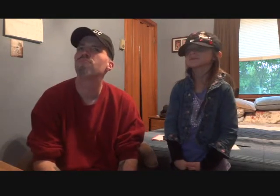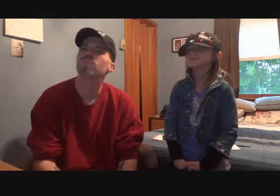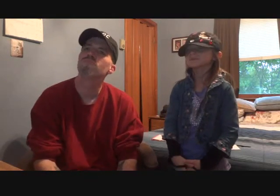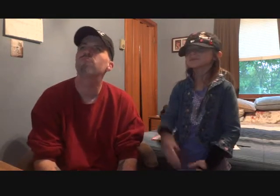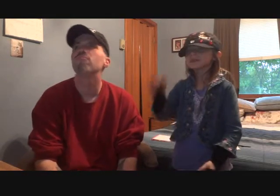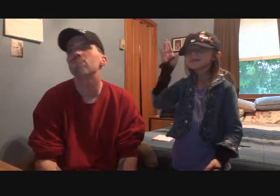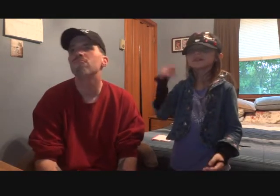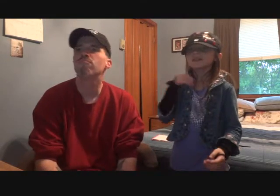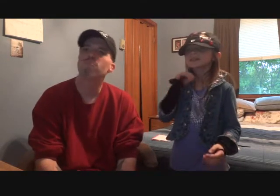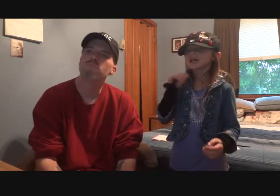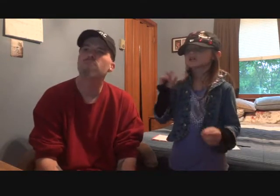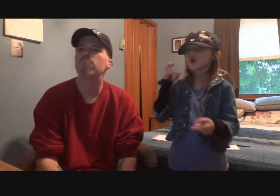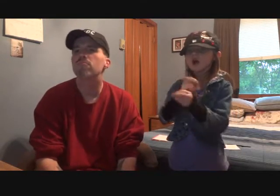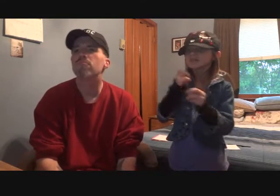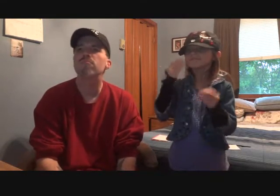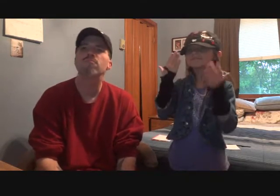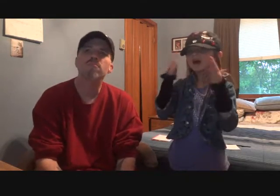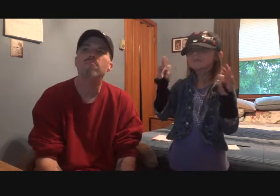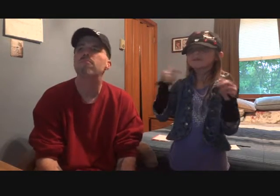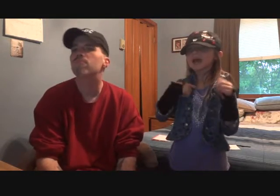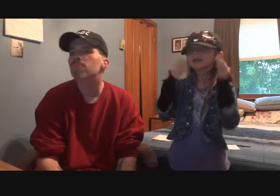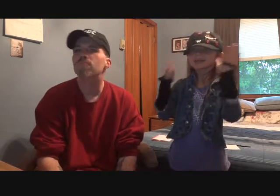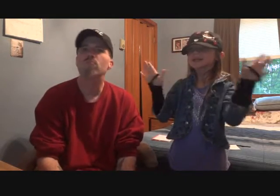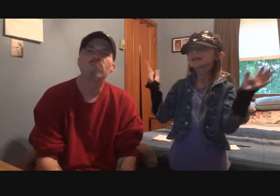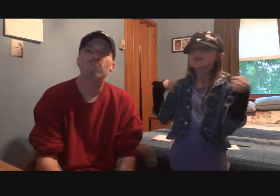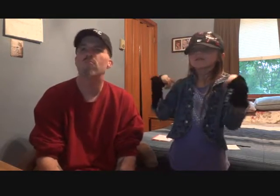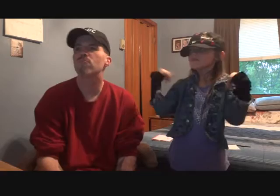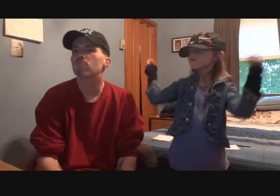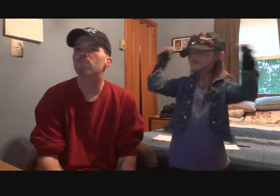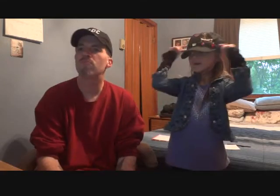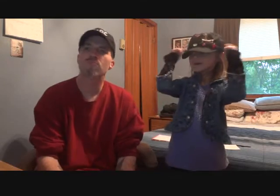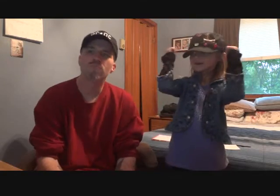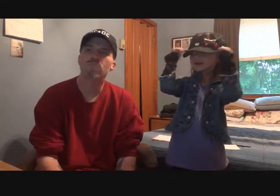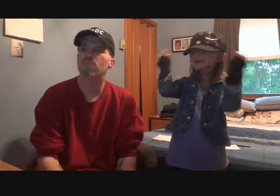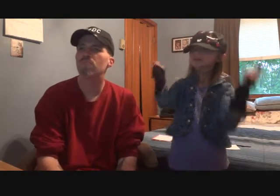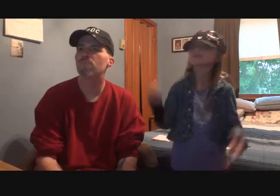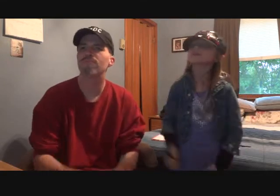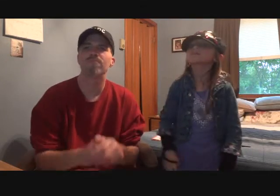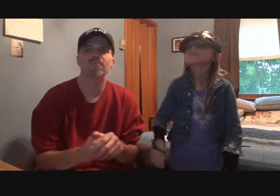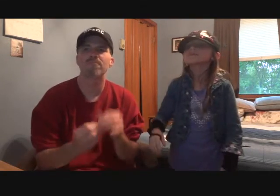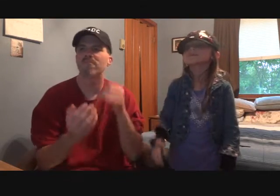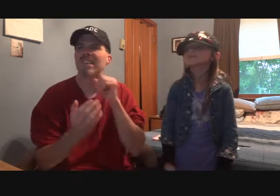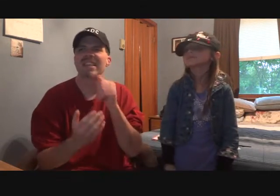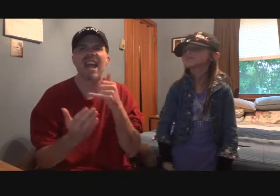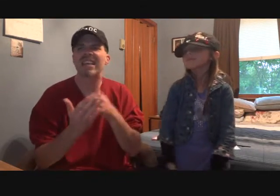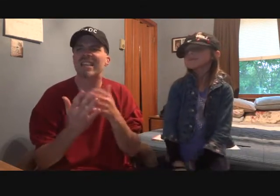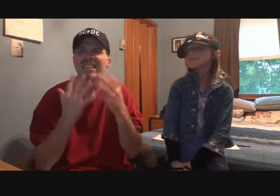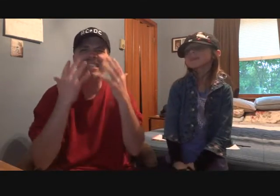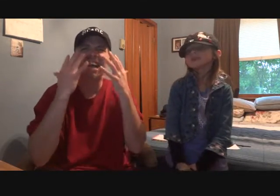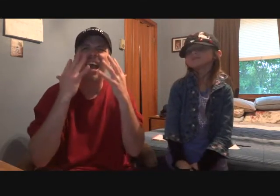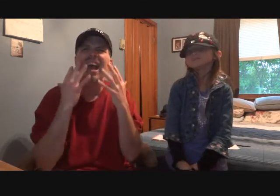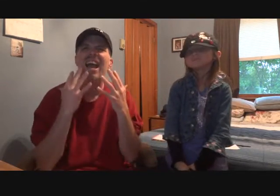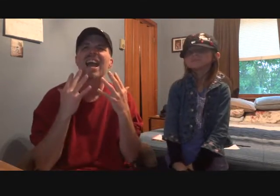A man like that is hard to find But I can get him off my mind Ain't it sad?